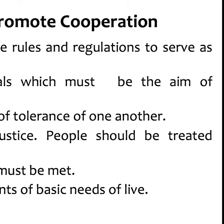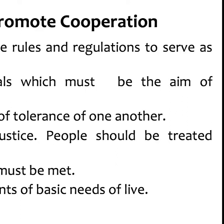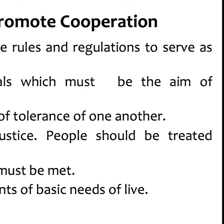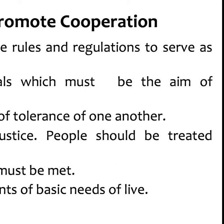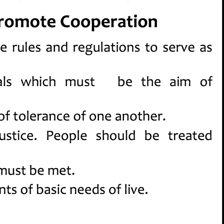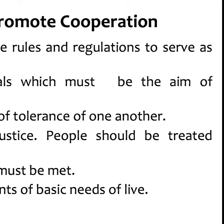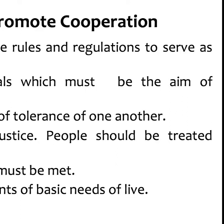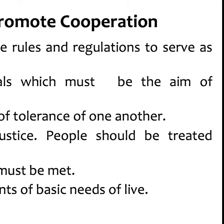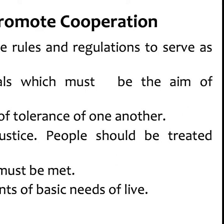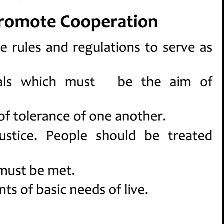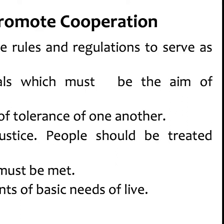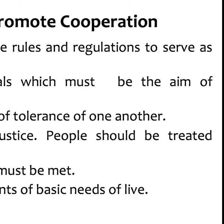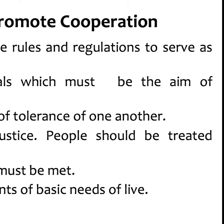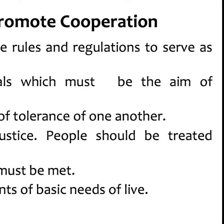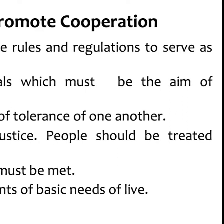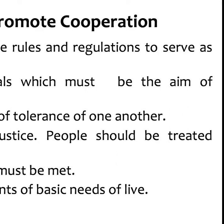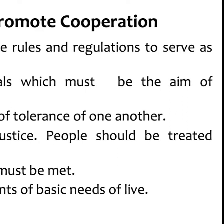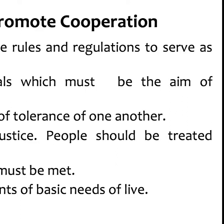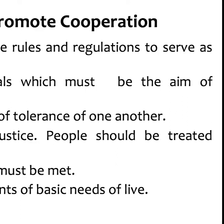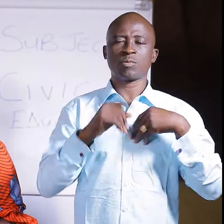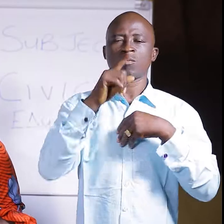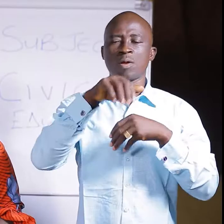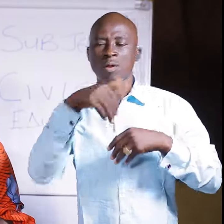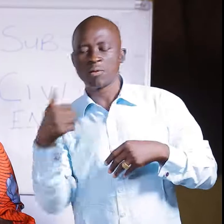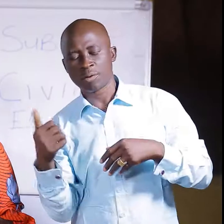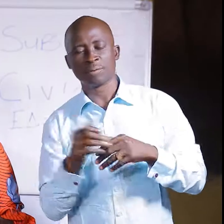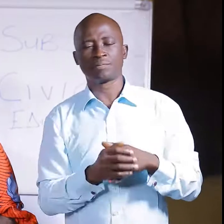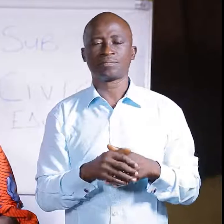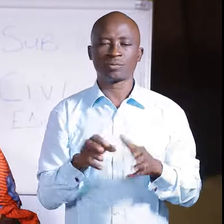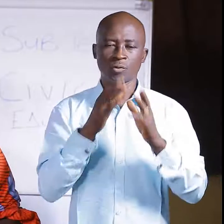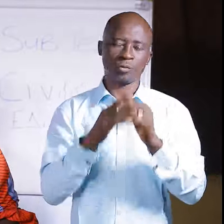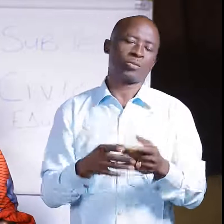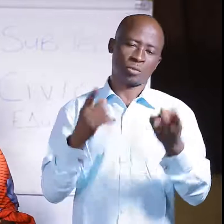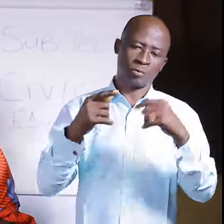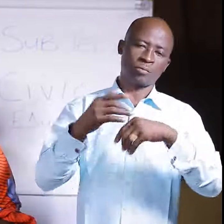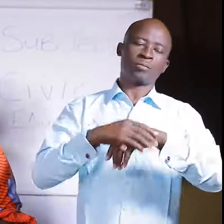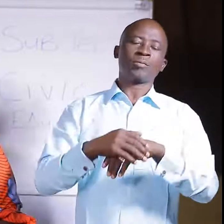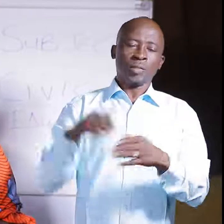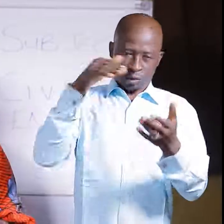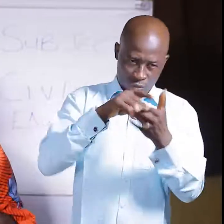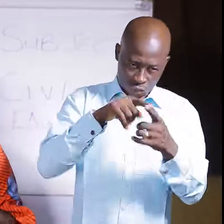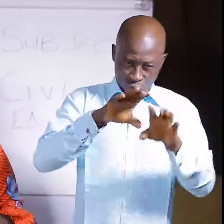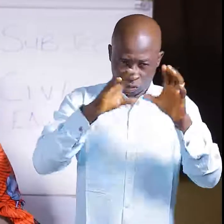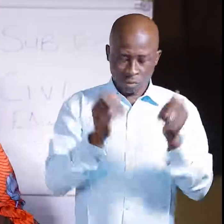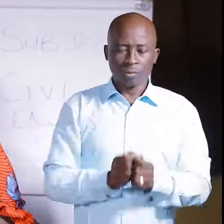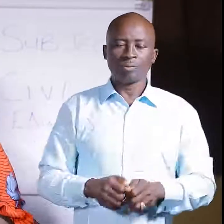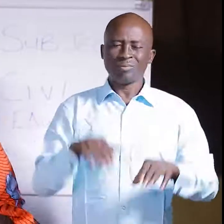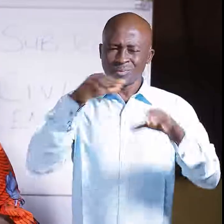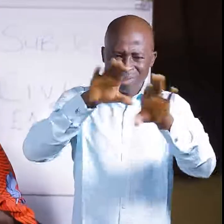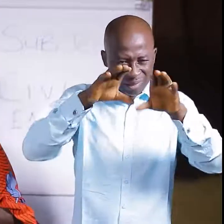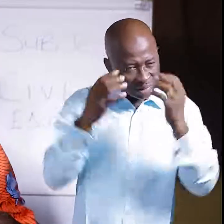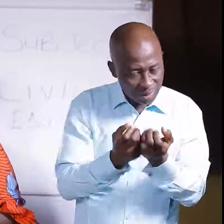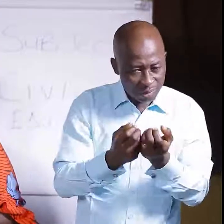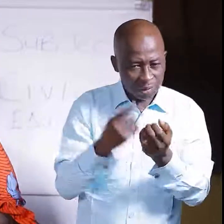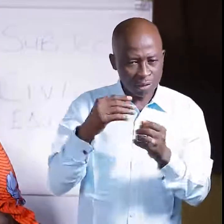level of tolerance of one another. My learners, let me come back again to your class. In the class,